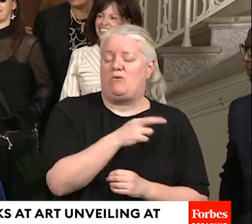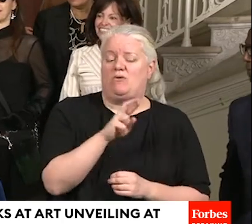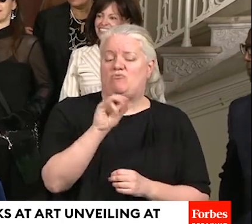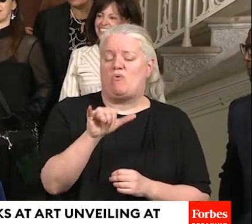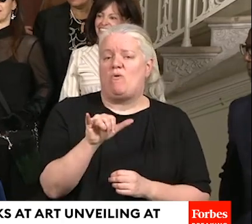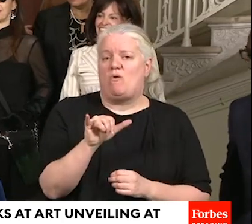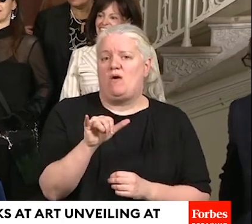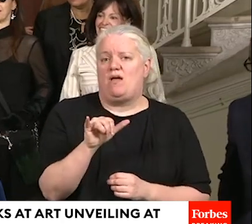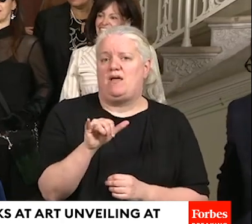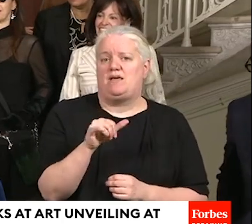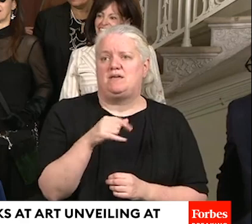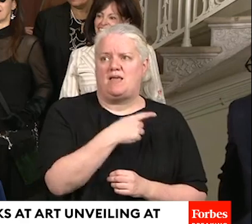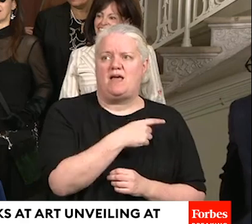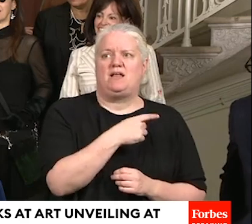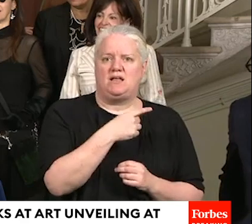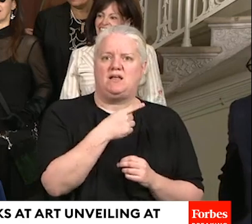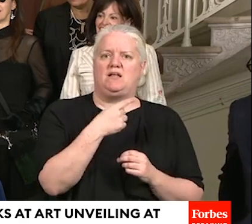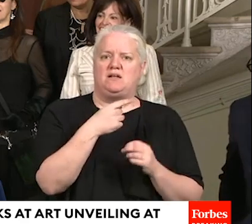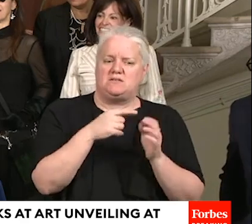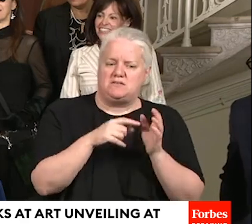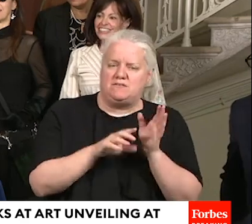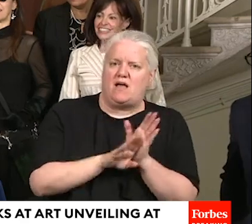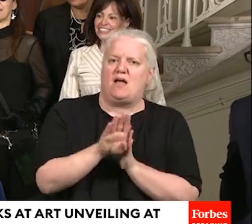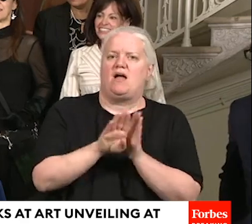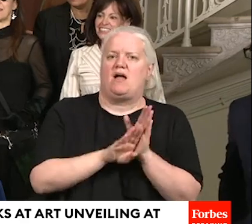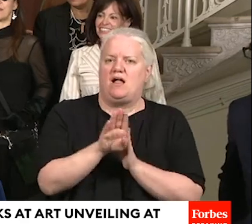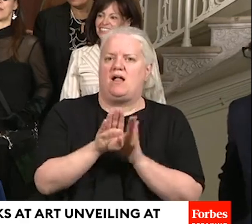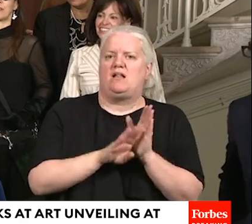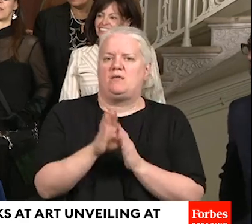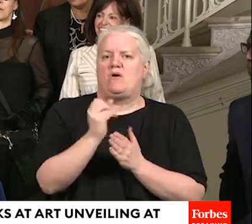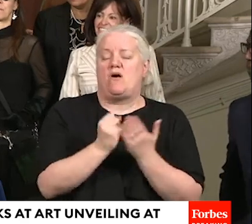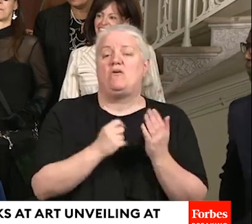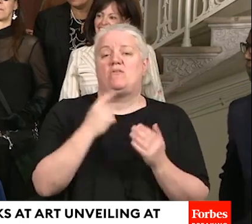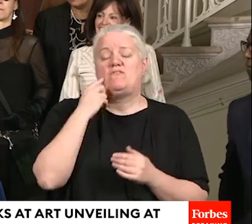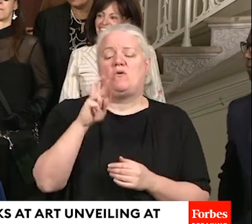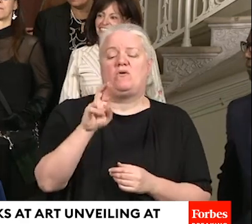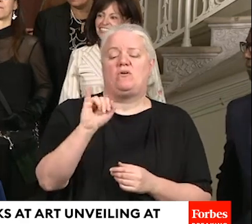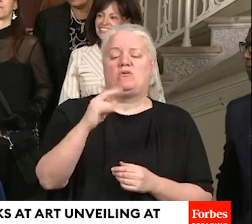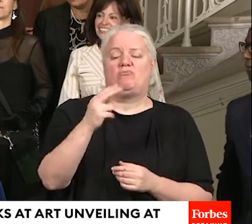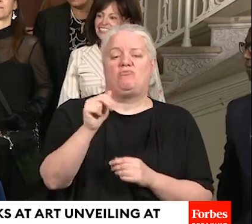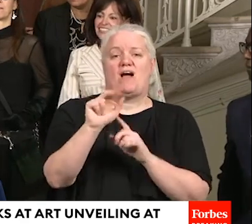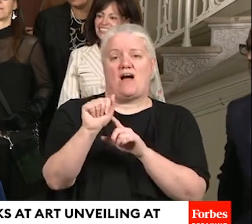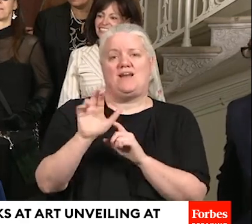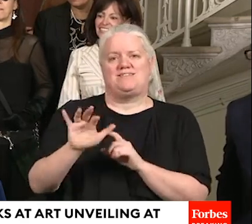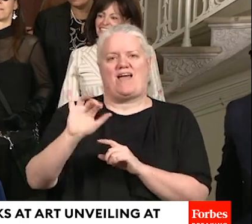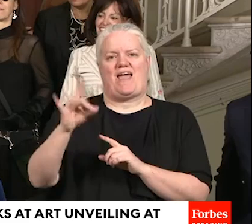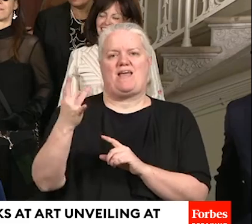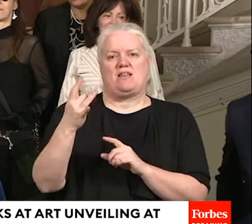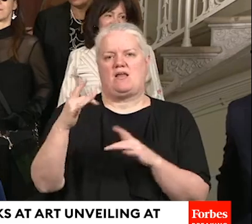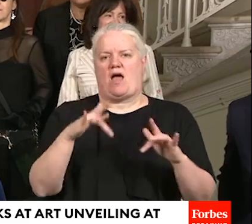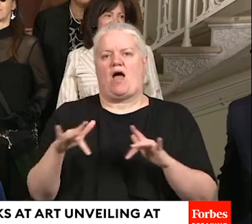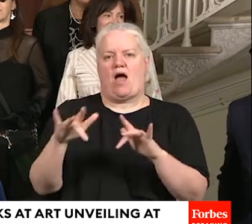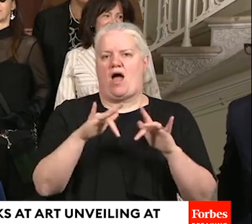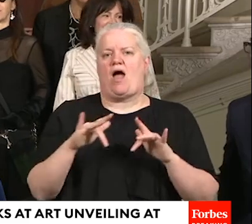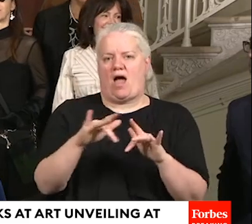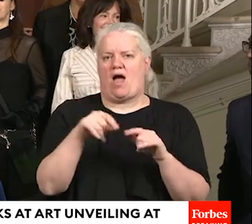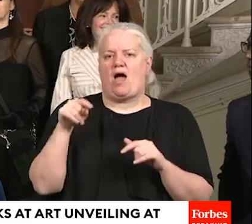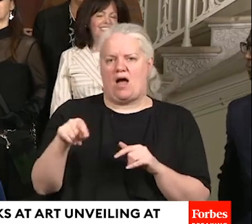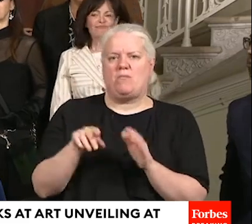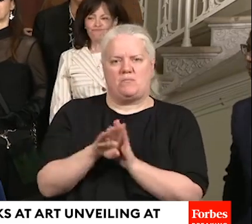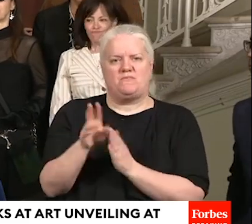he really developed the artwork for Rihanna's 8th album, and for that he was nominated for a